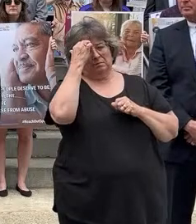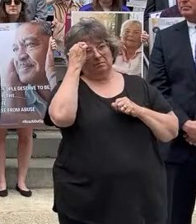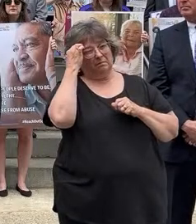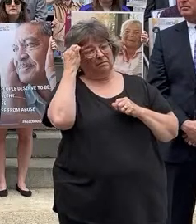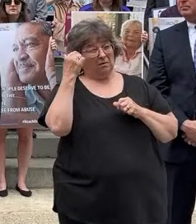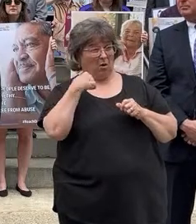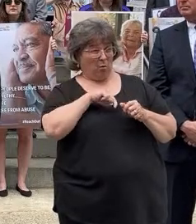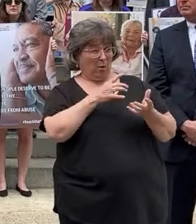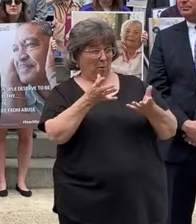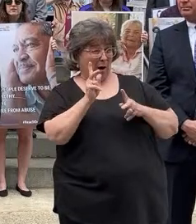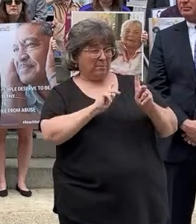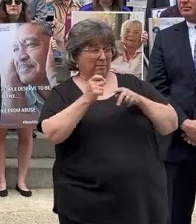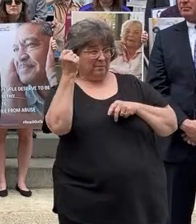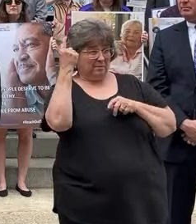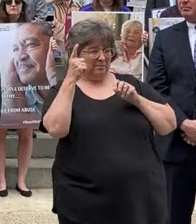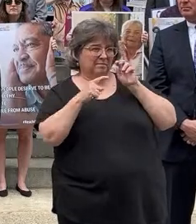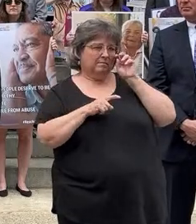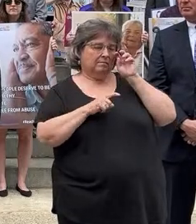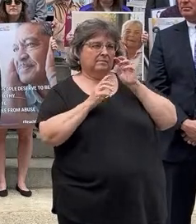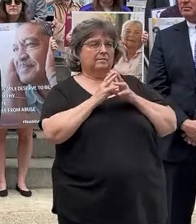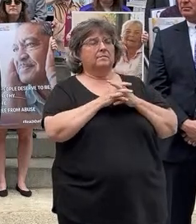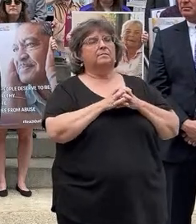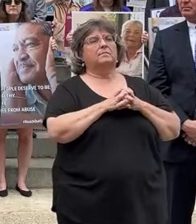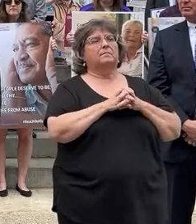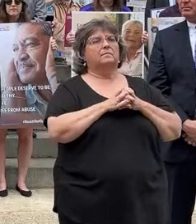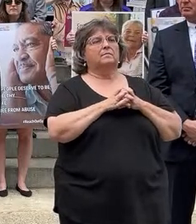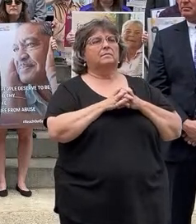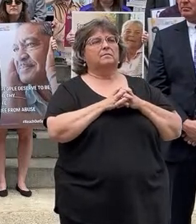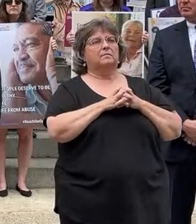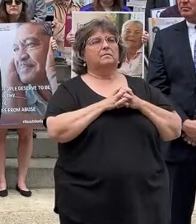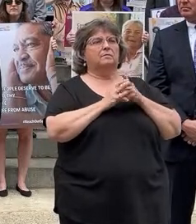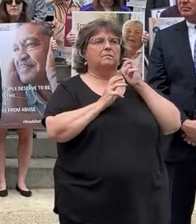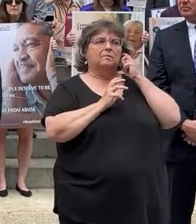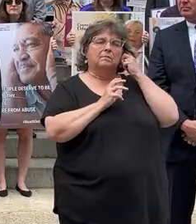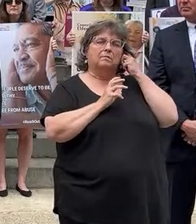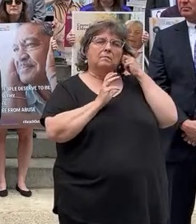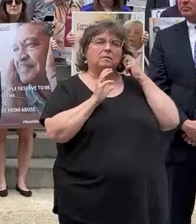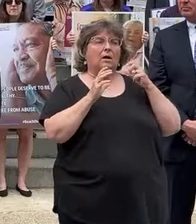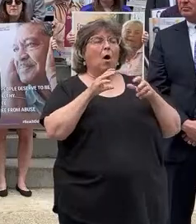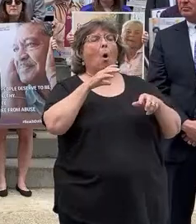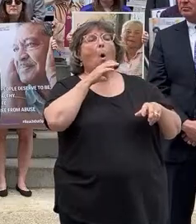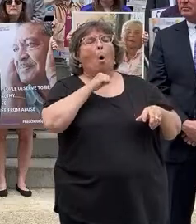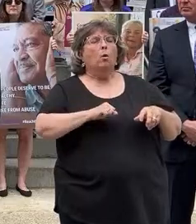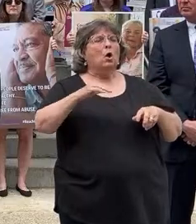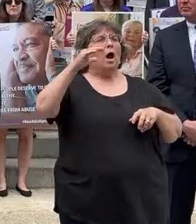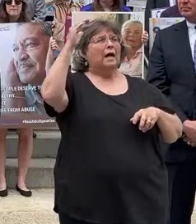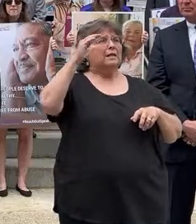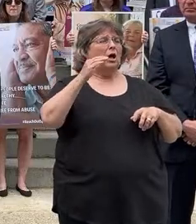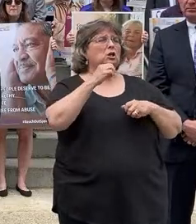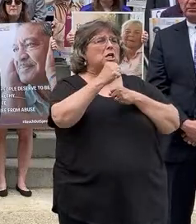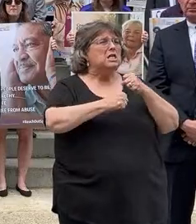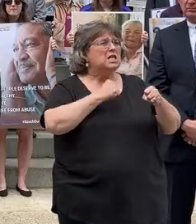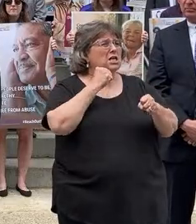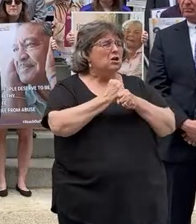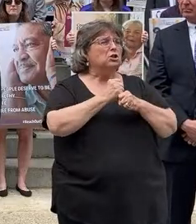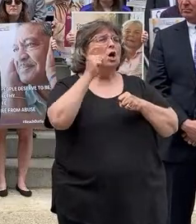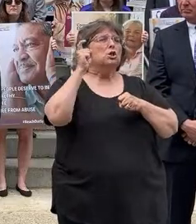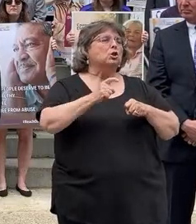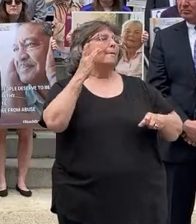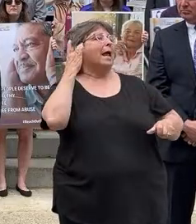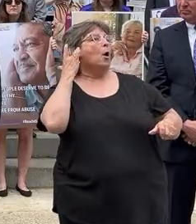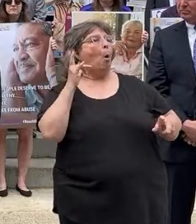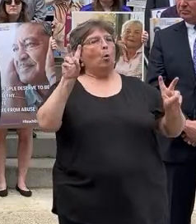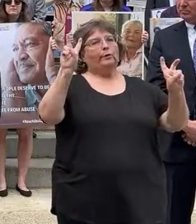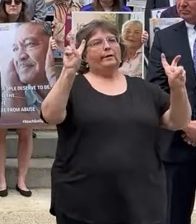What we want people to understand is that our older adults' golden years should truly be golden.